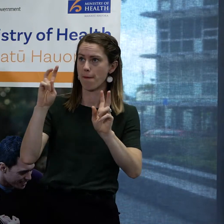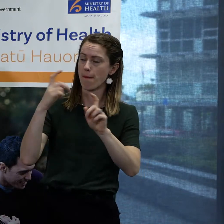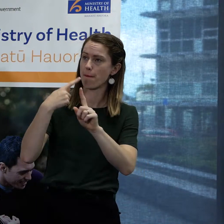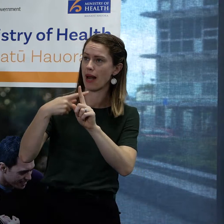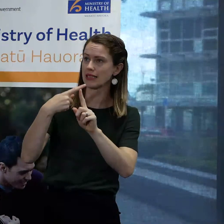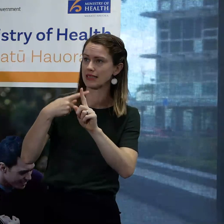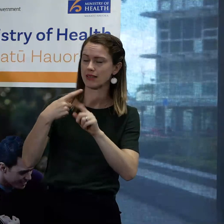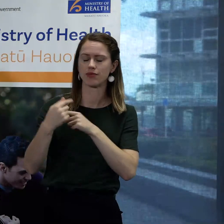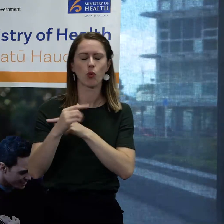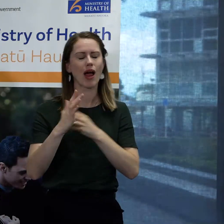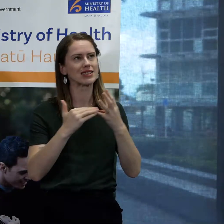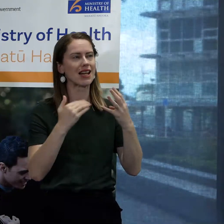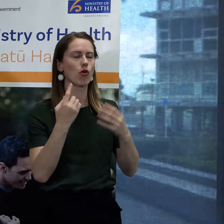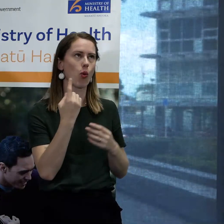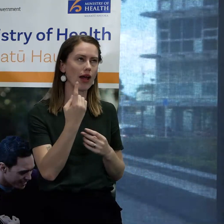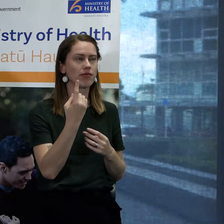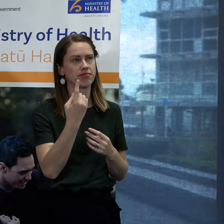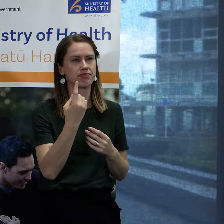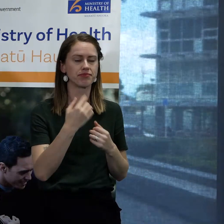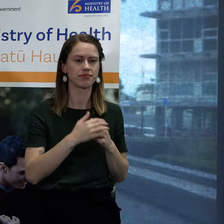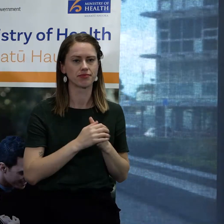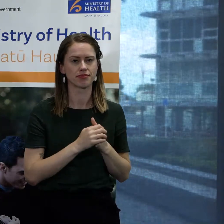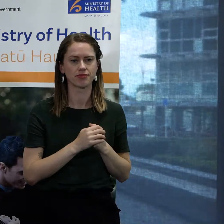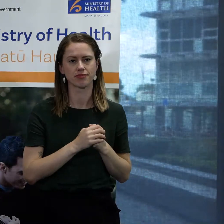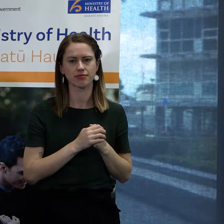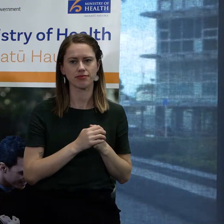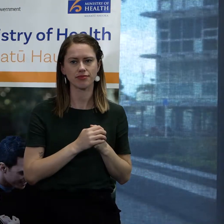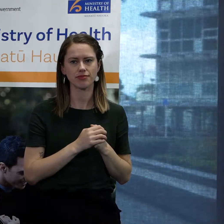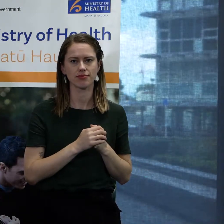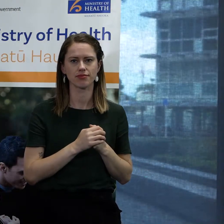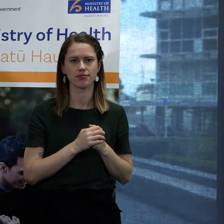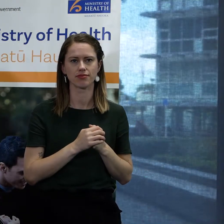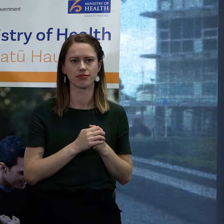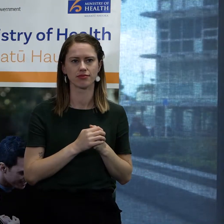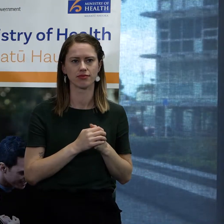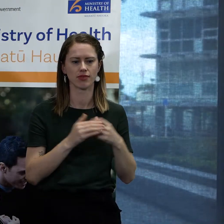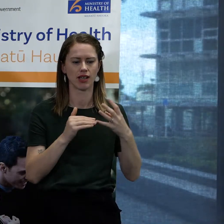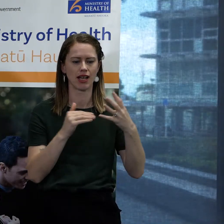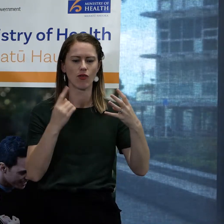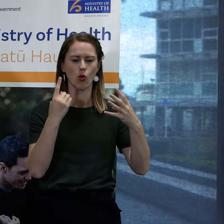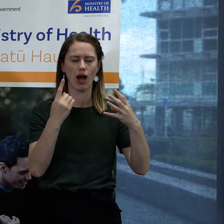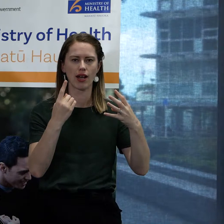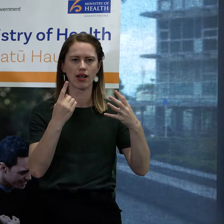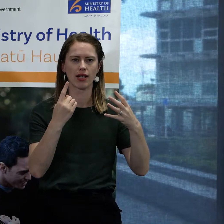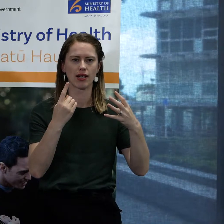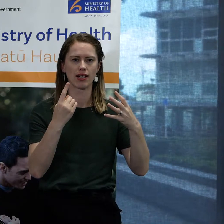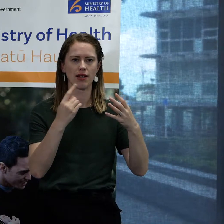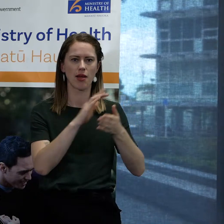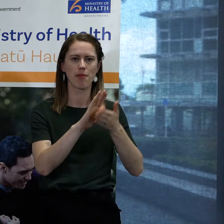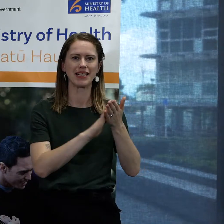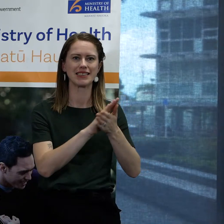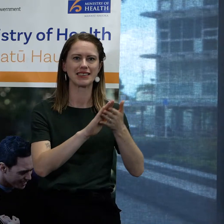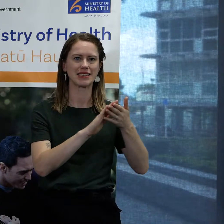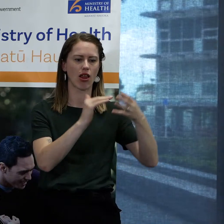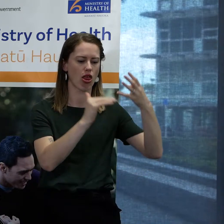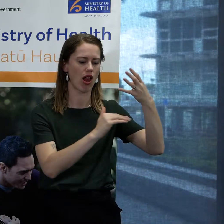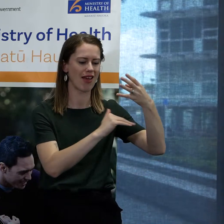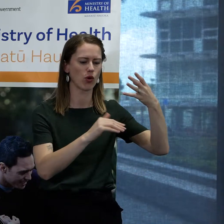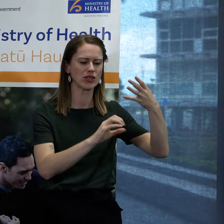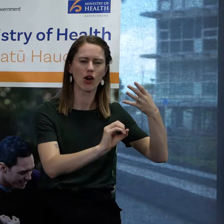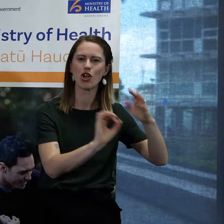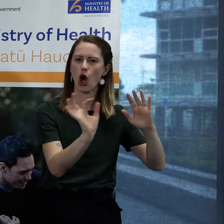Well, we're in level 1, and again, not nice phrase, level 1 is not level none. And when one of